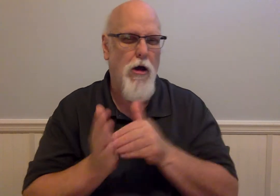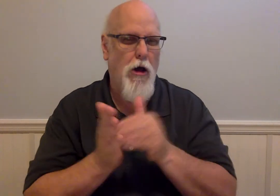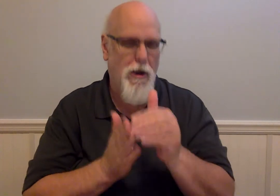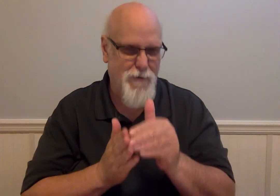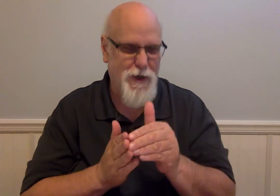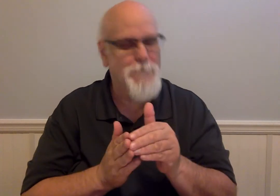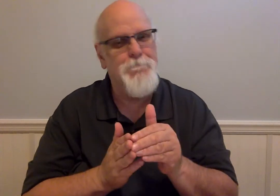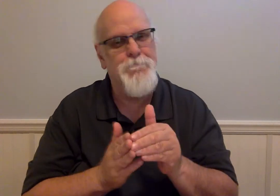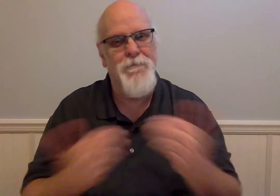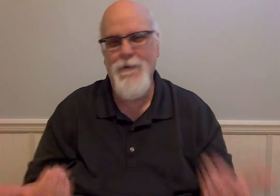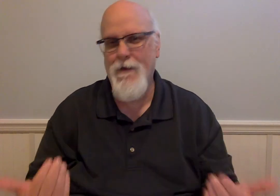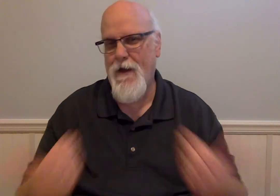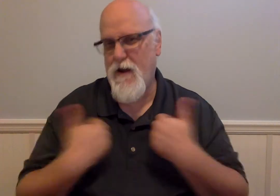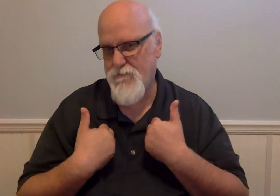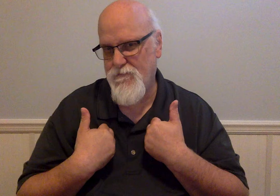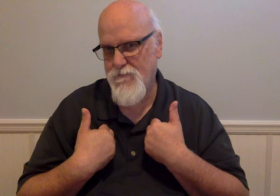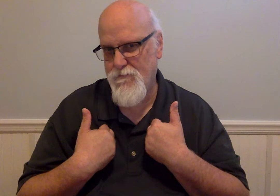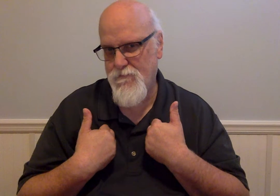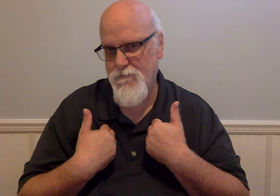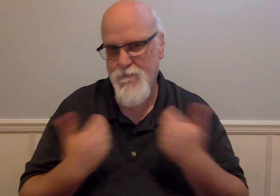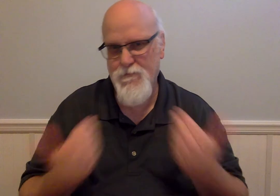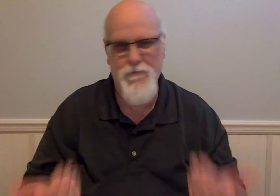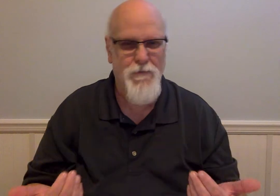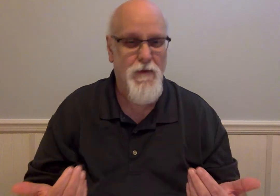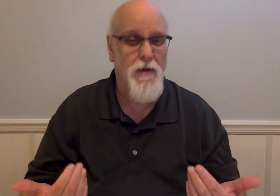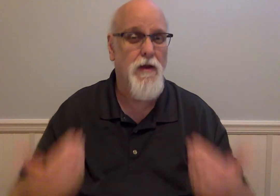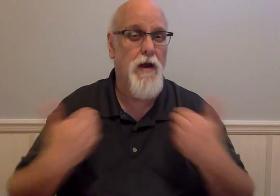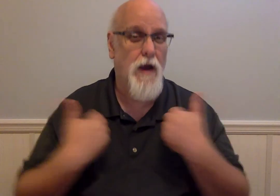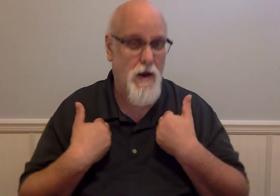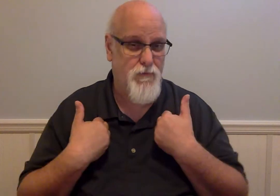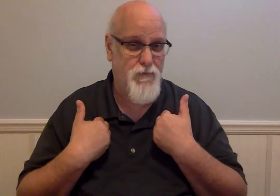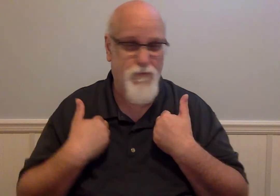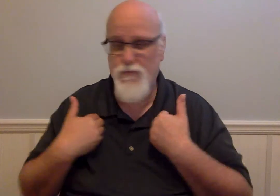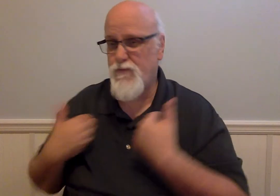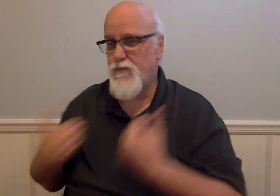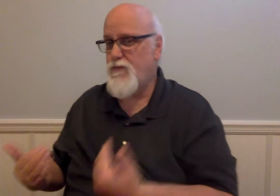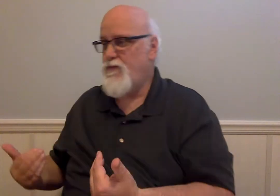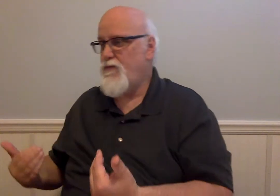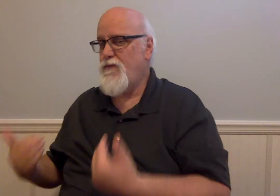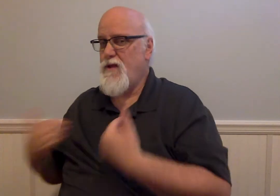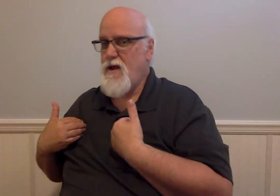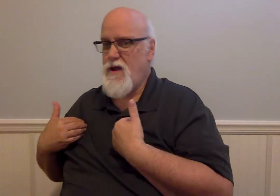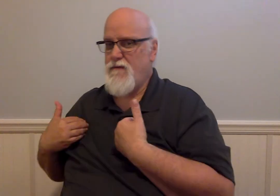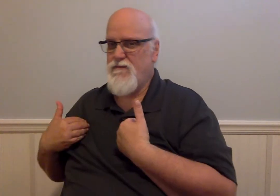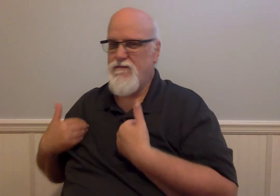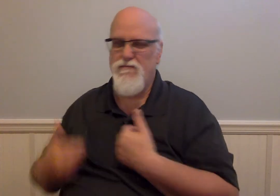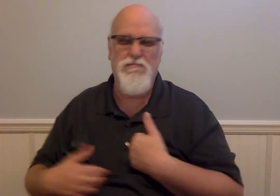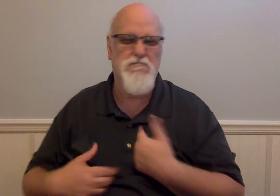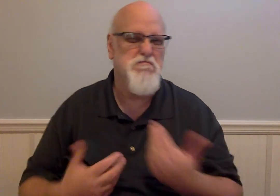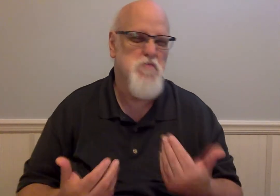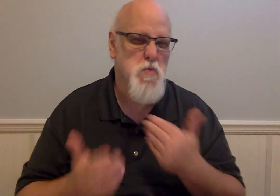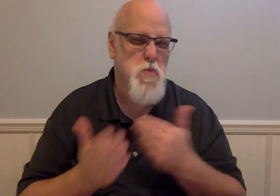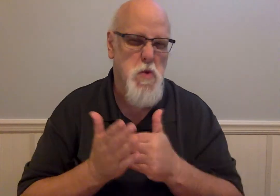And I don't use too often have. It's not too ASL-ish, but you might see it every once in a while. So